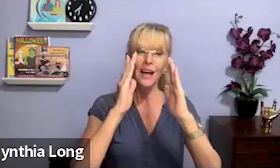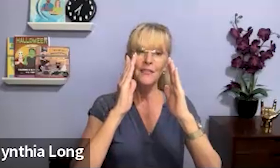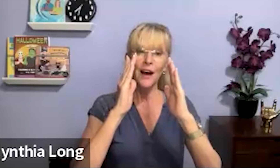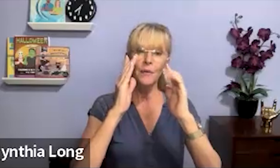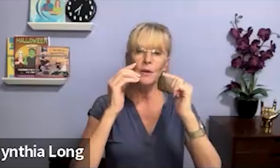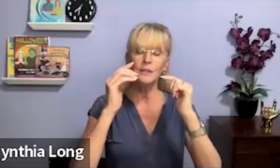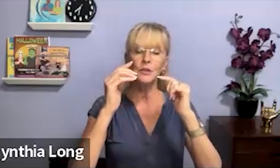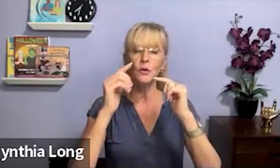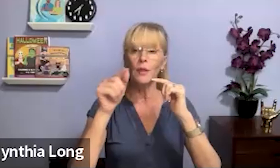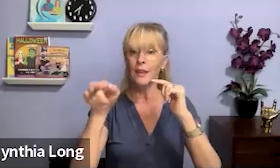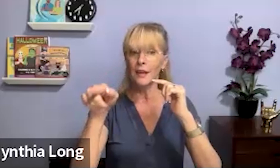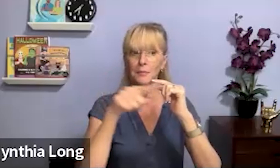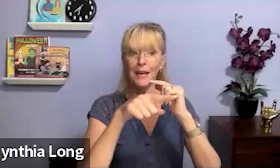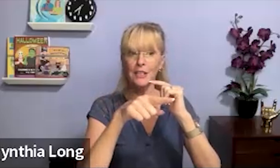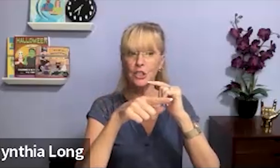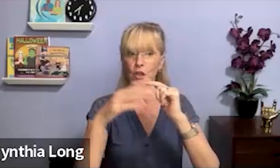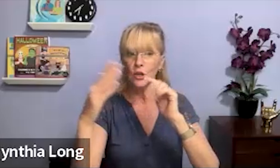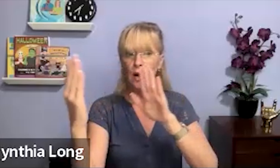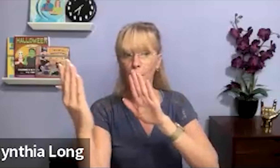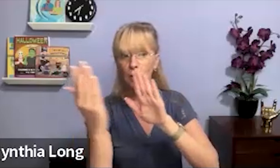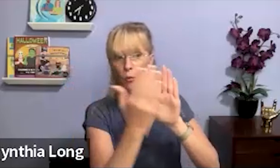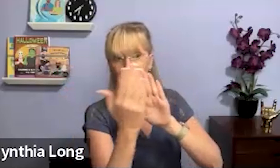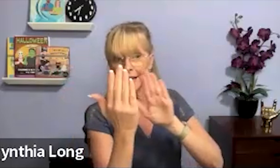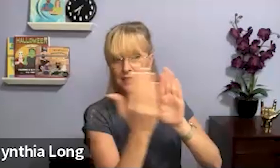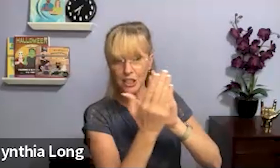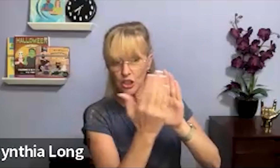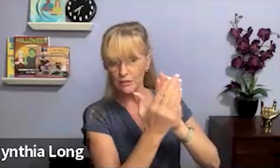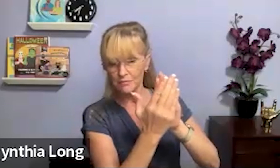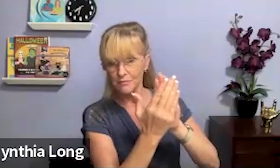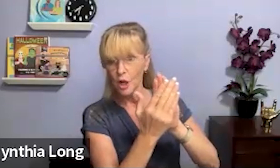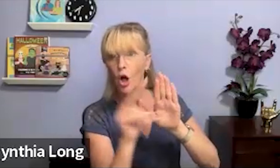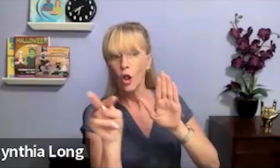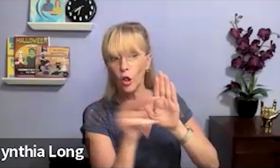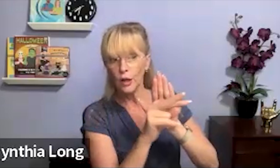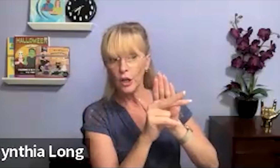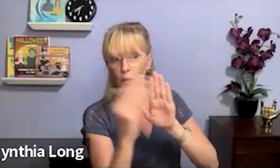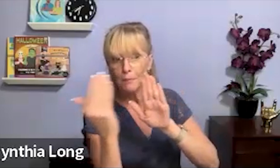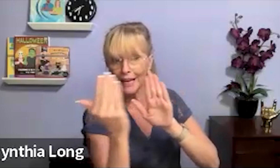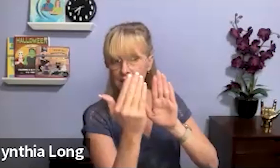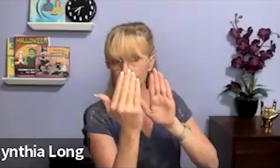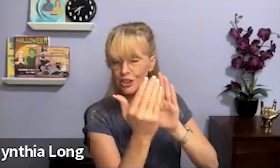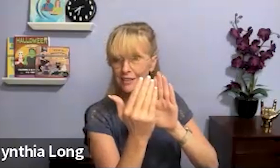If I want them to pay attention to her, I would go pay attention. Look at her, pay attention.